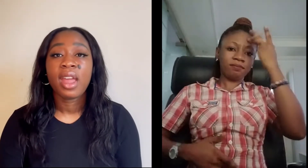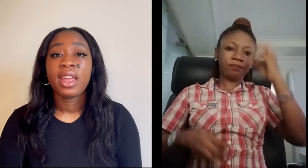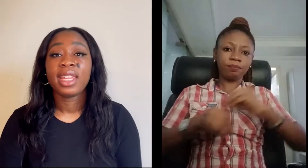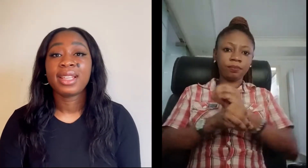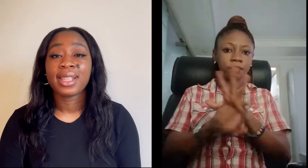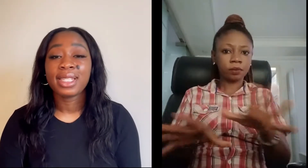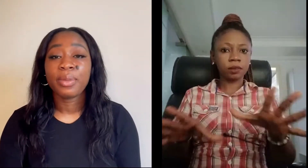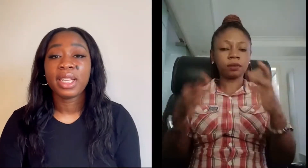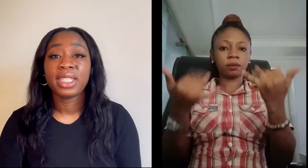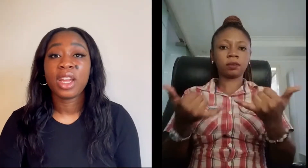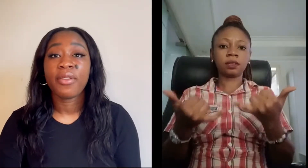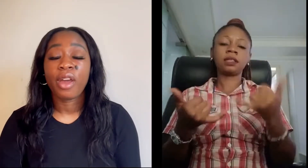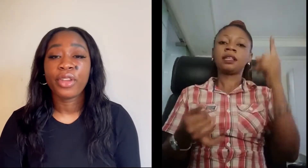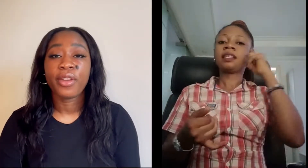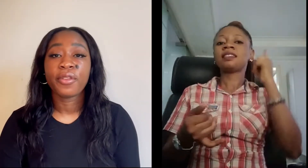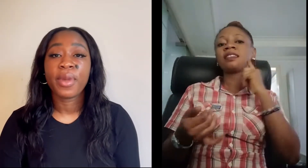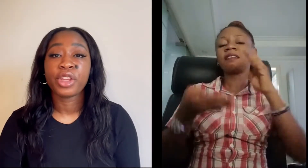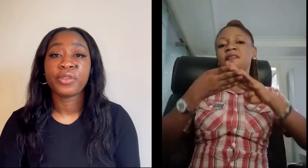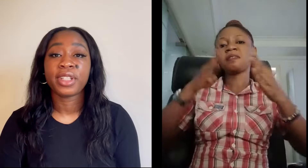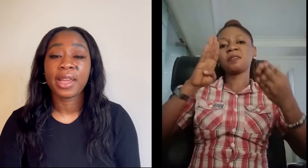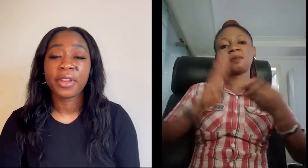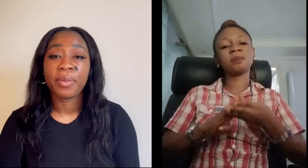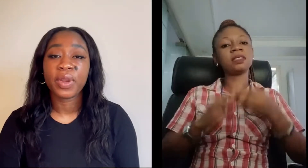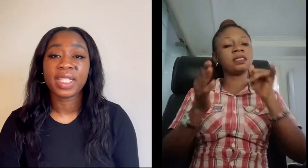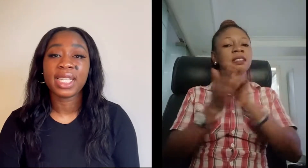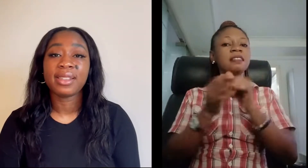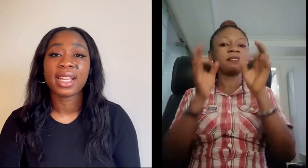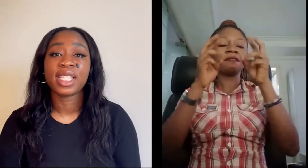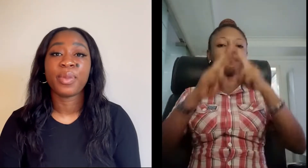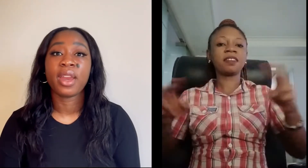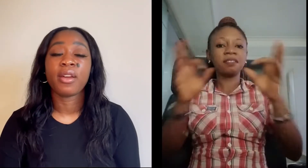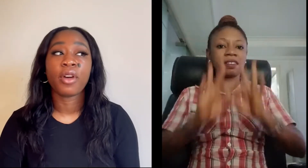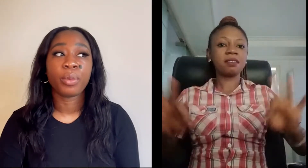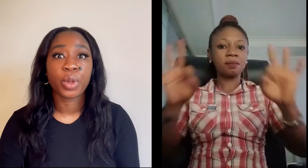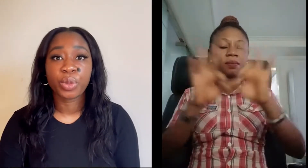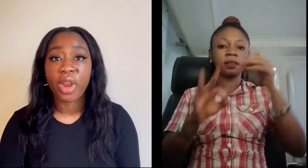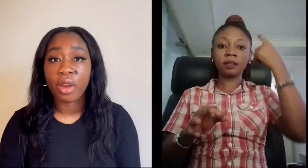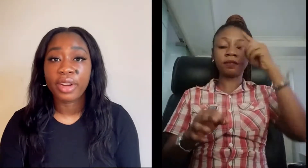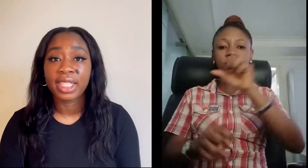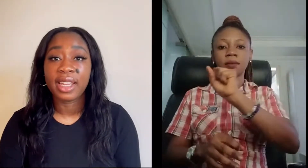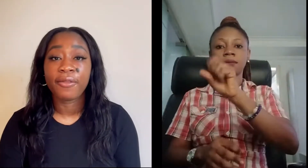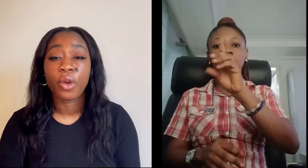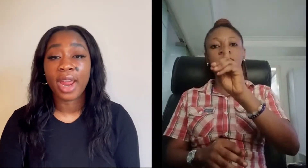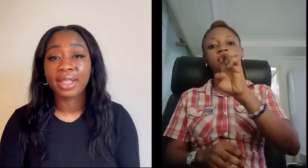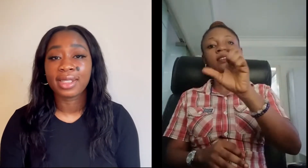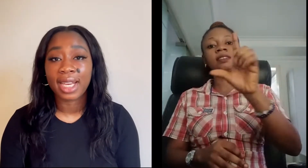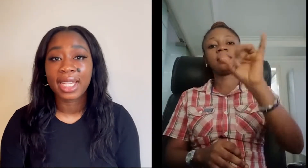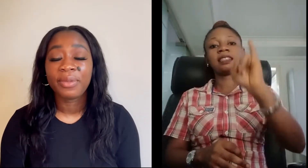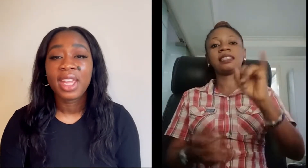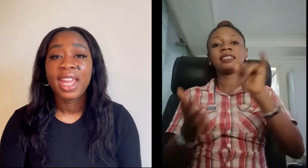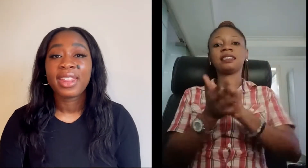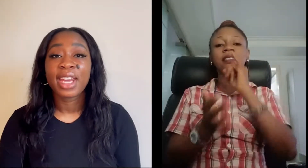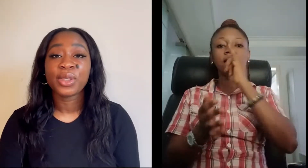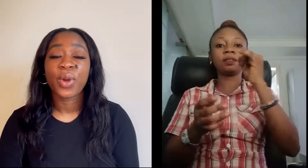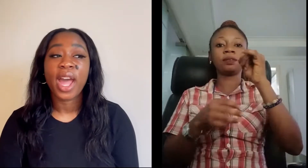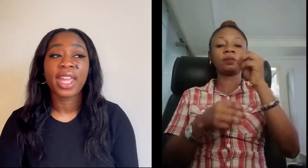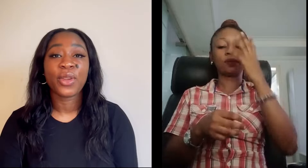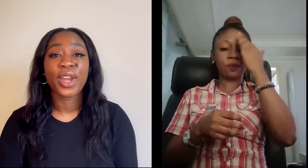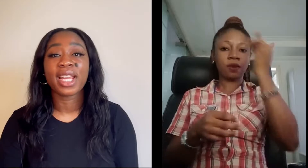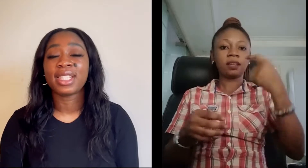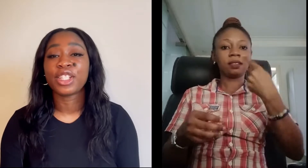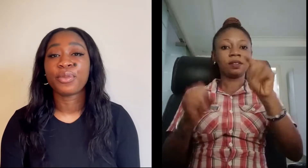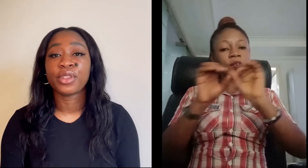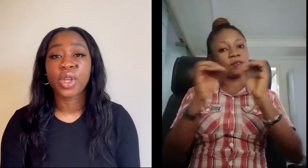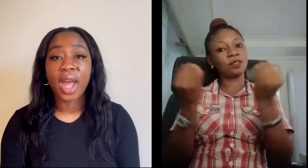pandemic, the accessibility of healthcare information for deaf communities has been of utmost priority for S-Deli. That is why